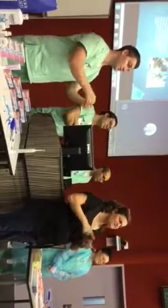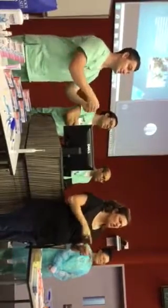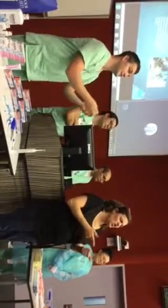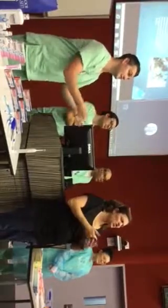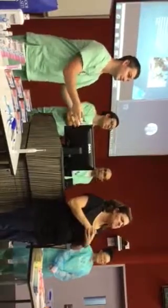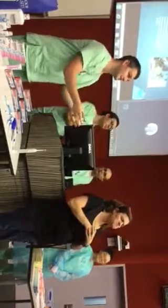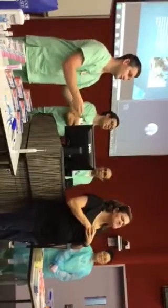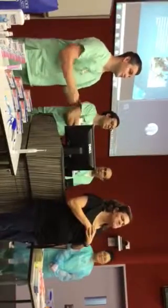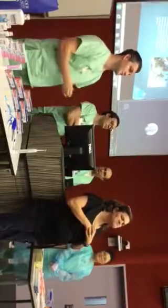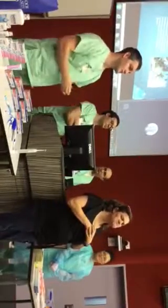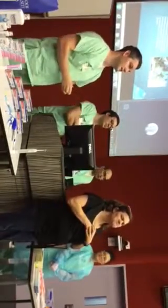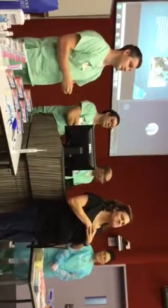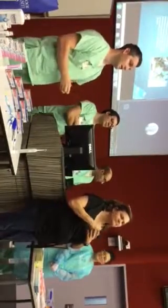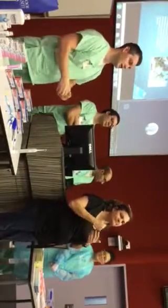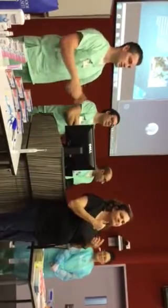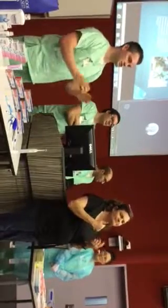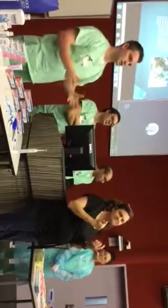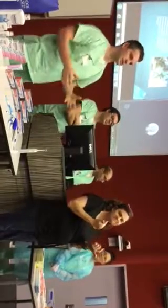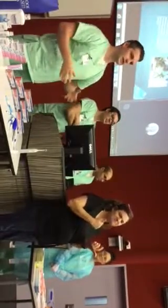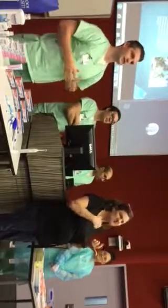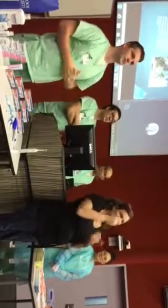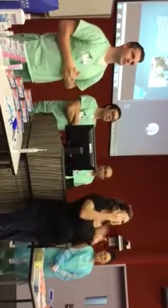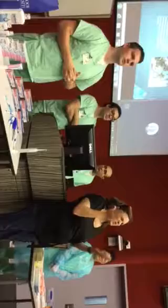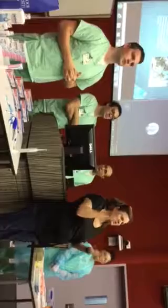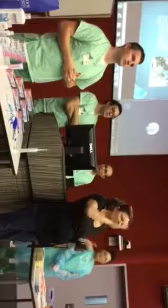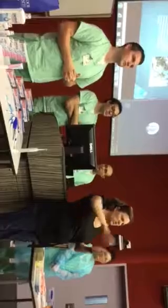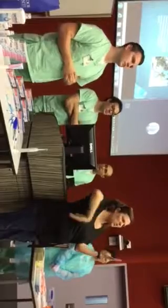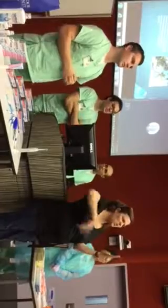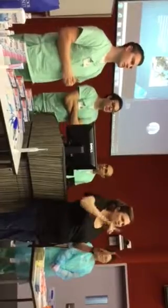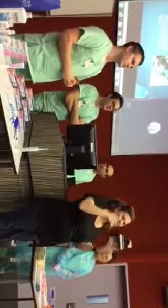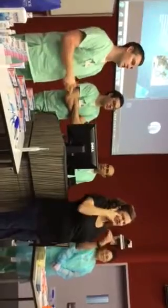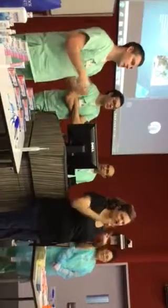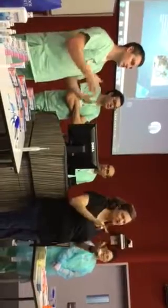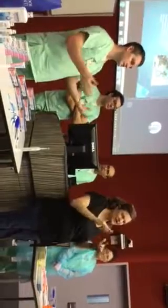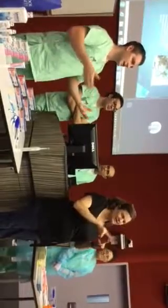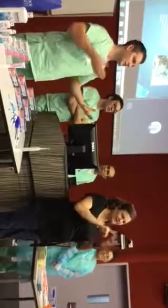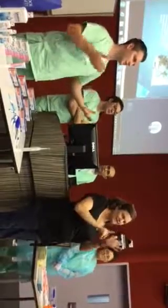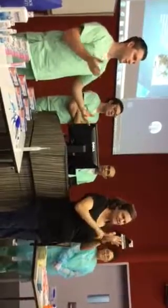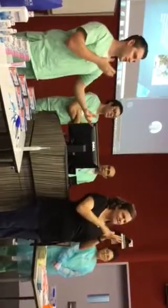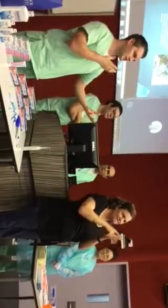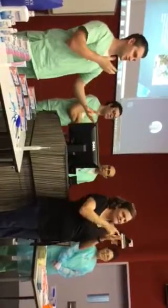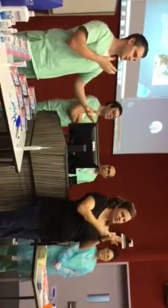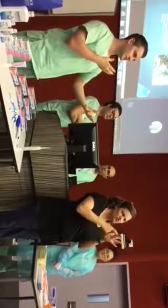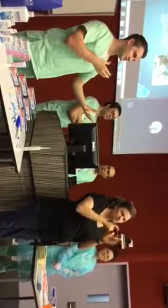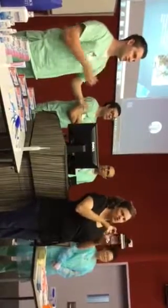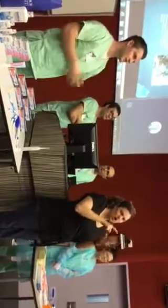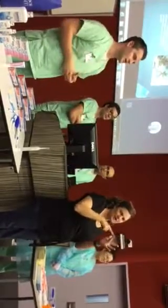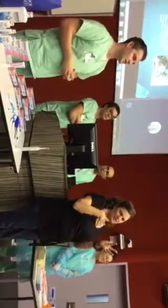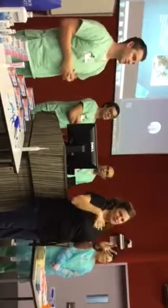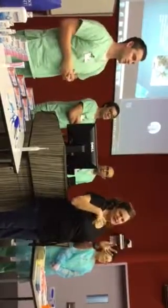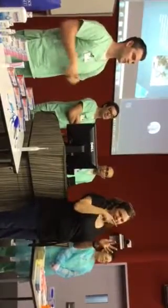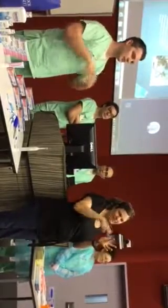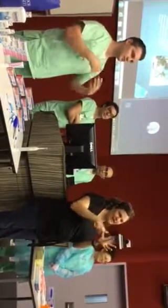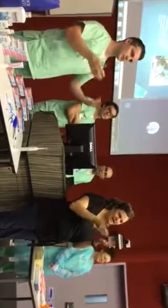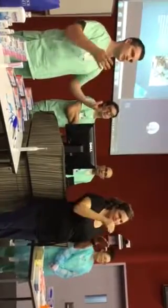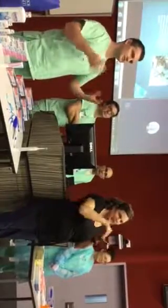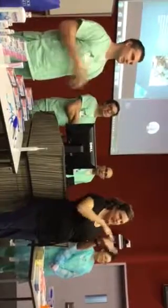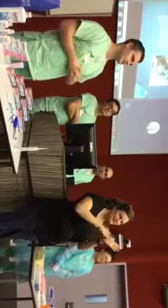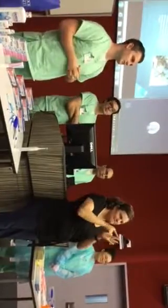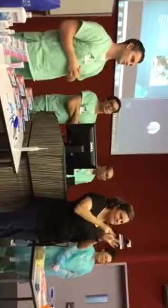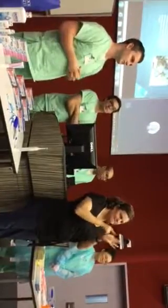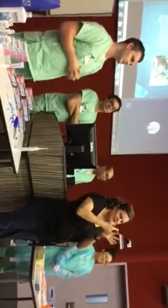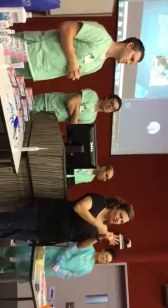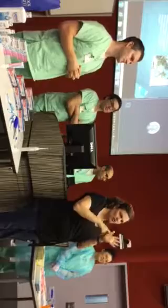for what's in the toothpaste as long as it has fluoride, because fluoride is there to help remineralize your teeth and to help